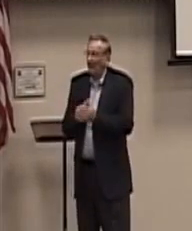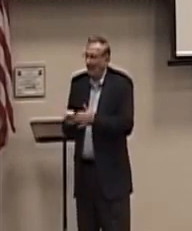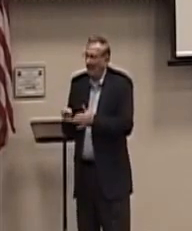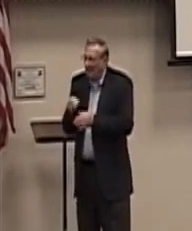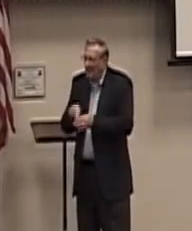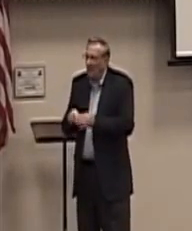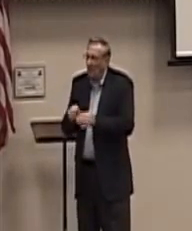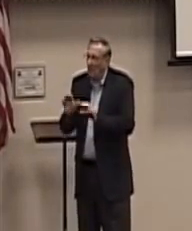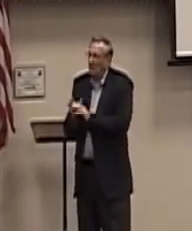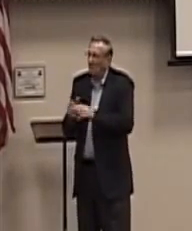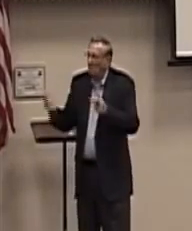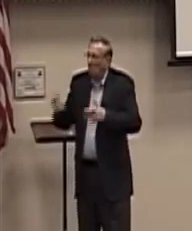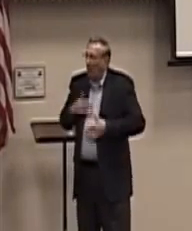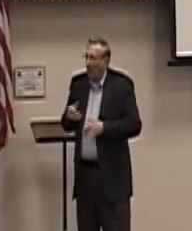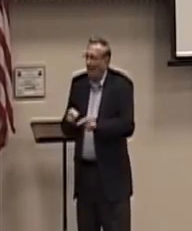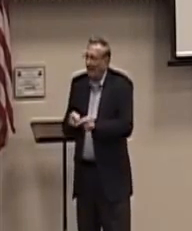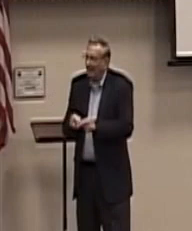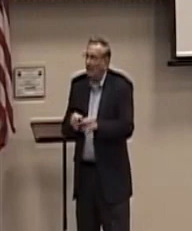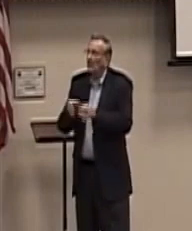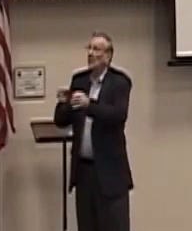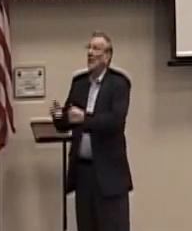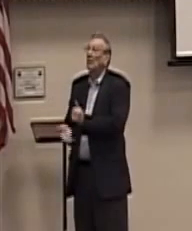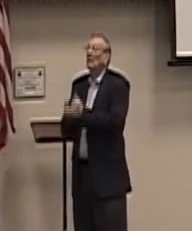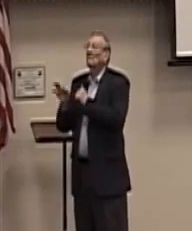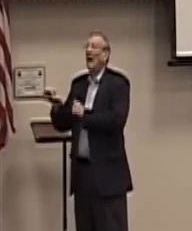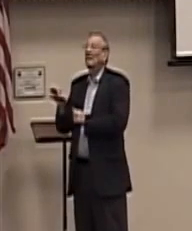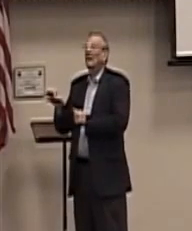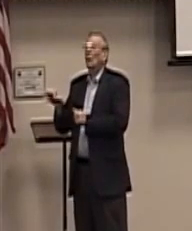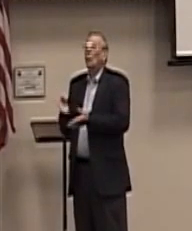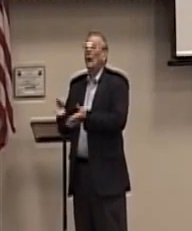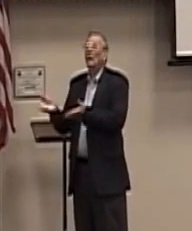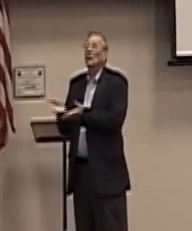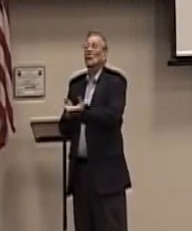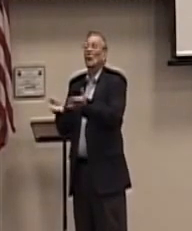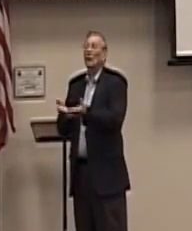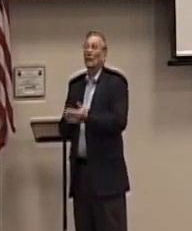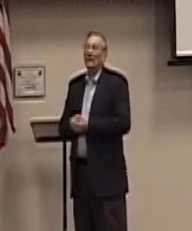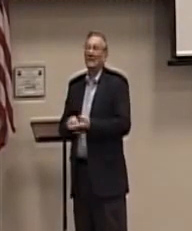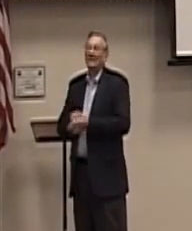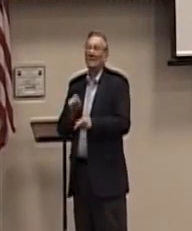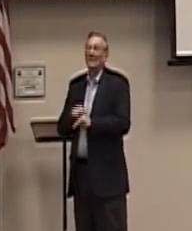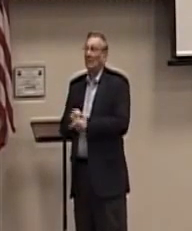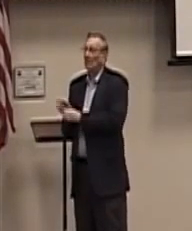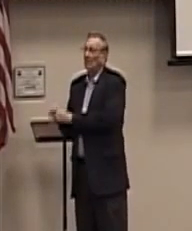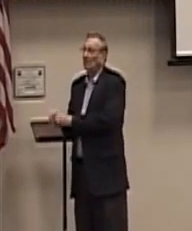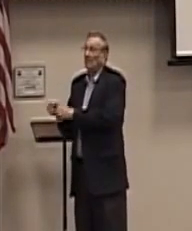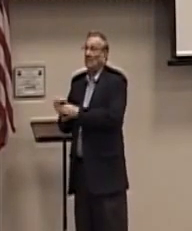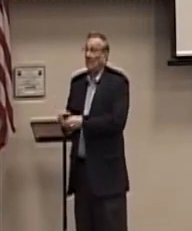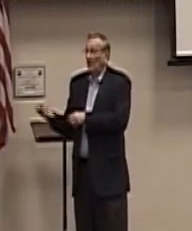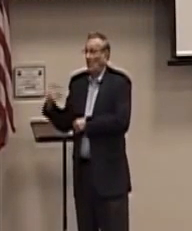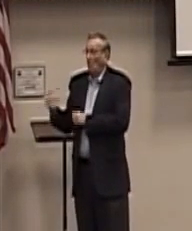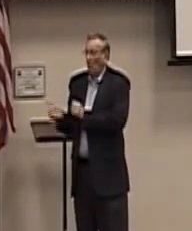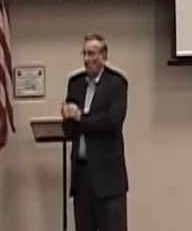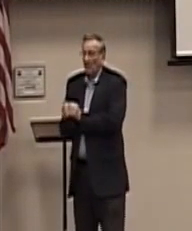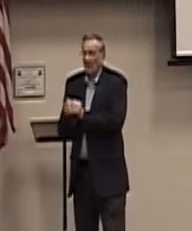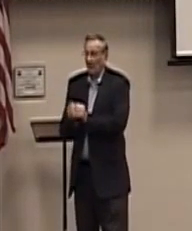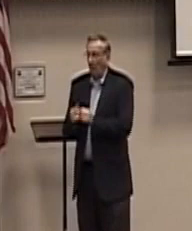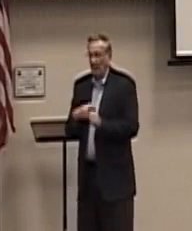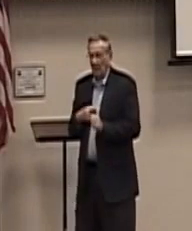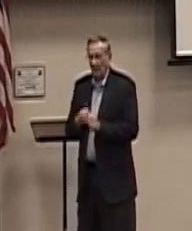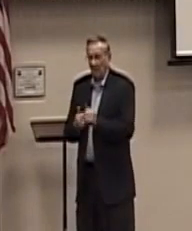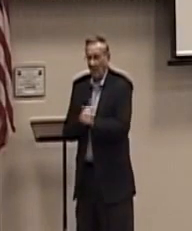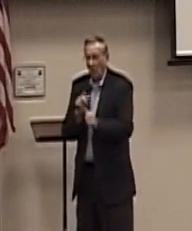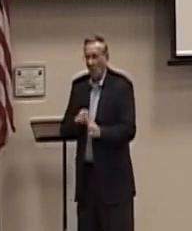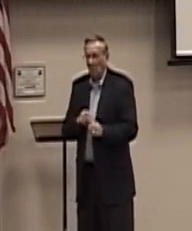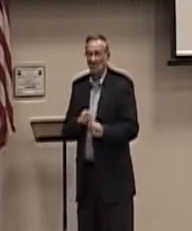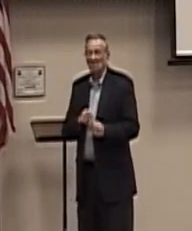get incorporated into the greater body of Christ, he helps them find their area of service. At the same time, he takes them with him as he begins to follow up